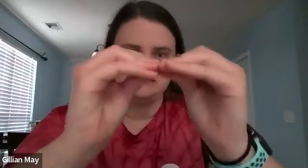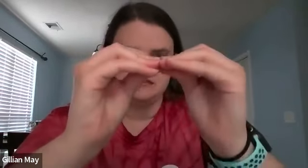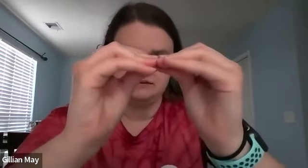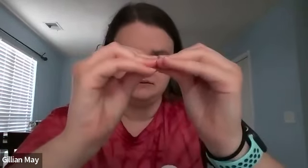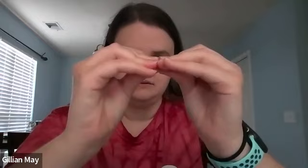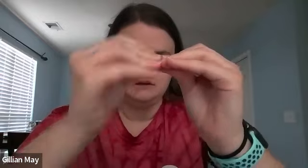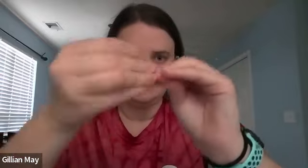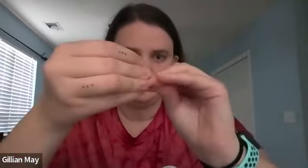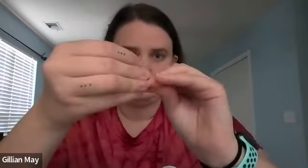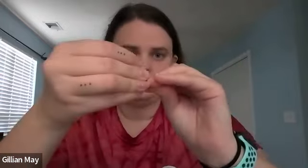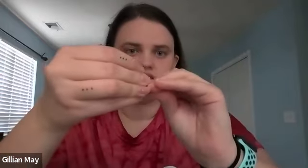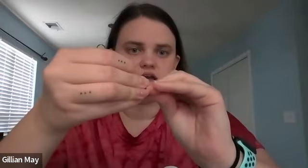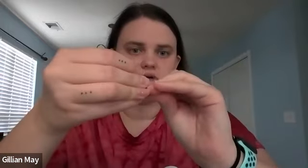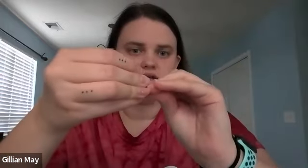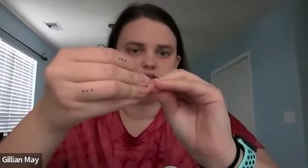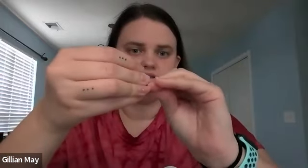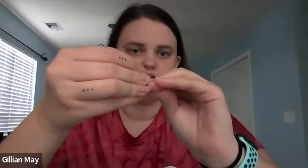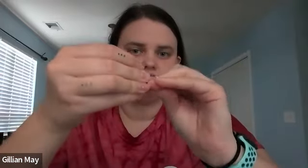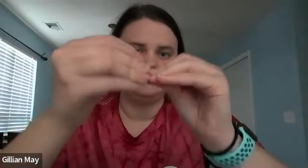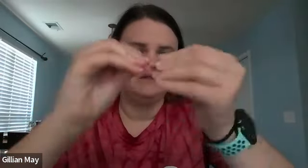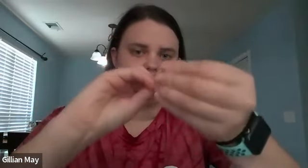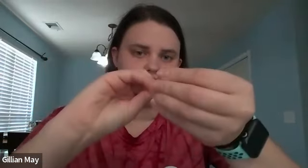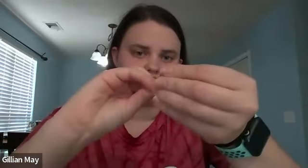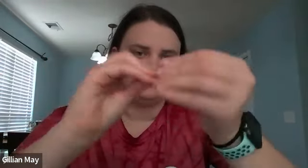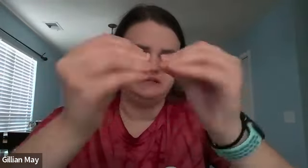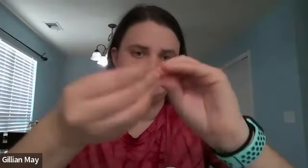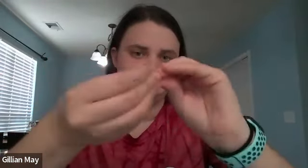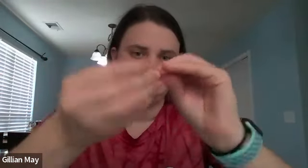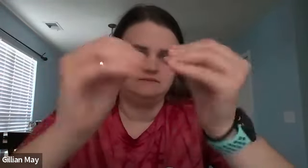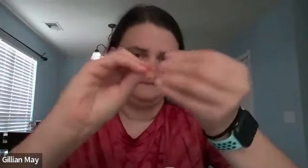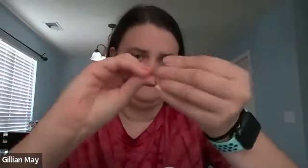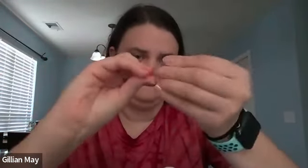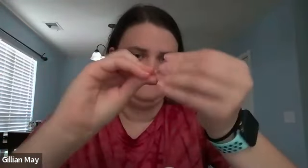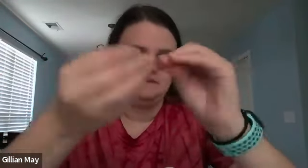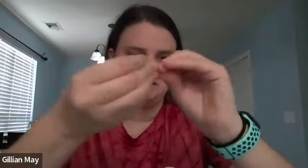kissing. And then you have one go sideways and then you alternate. Okay. Number.